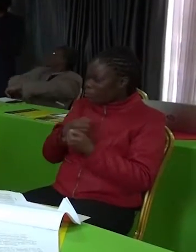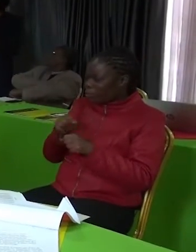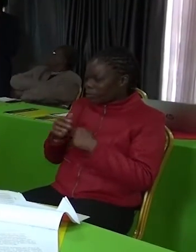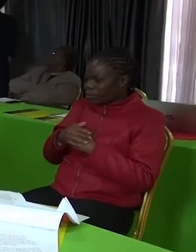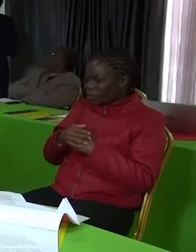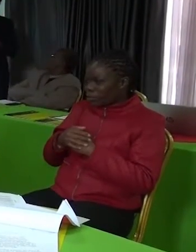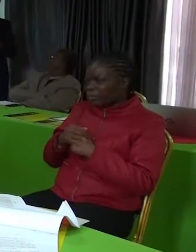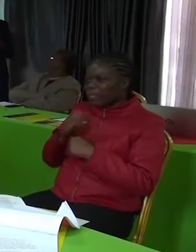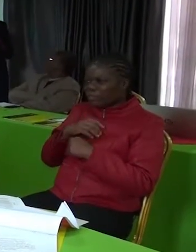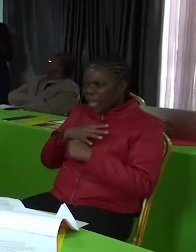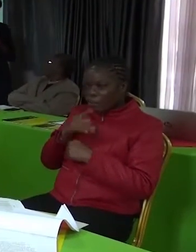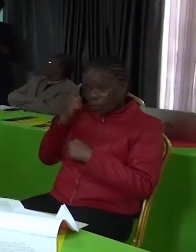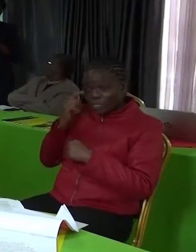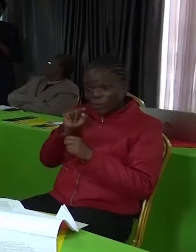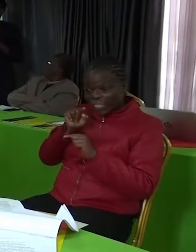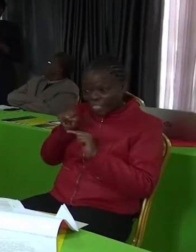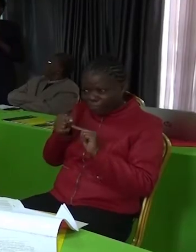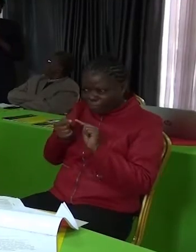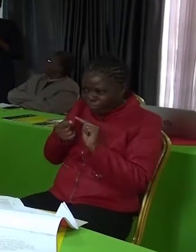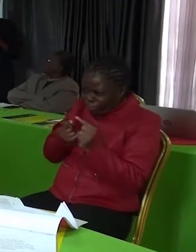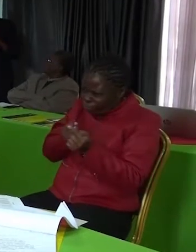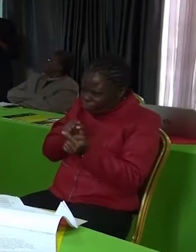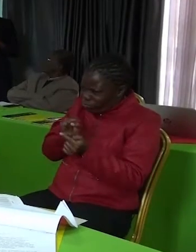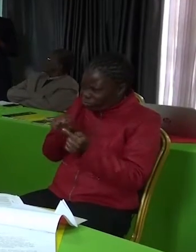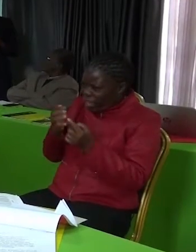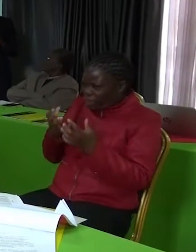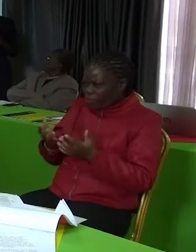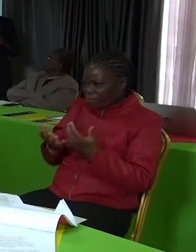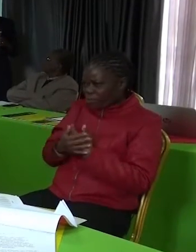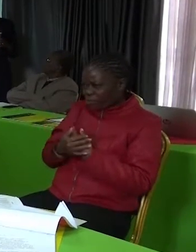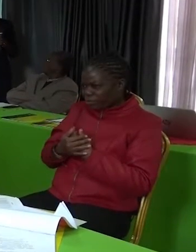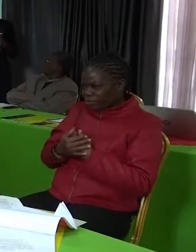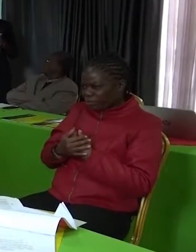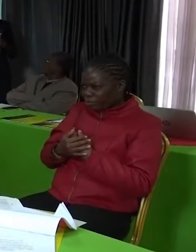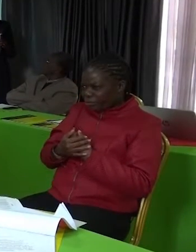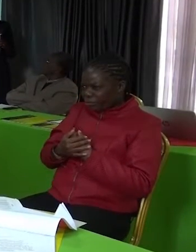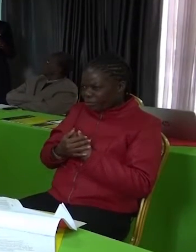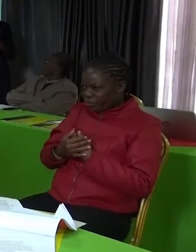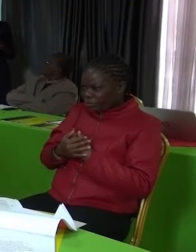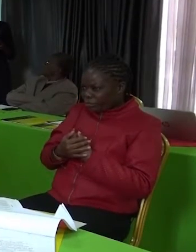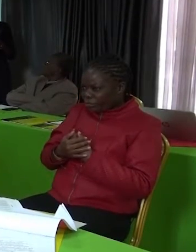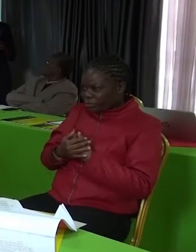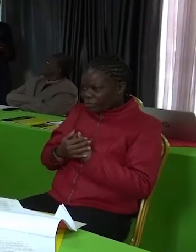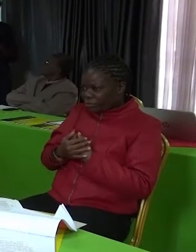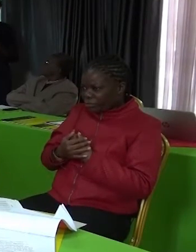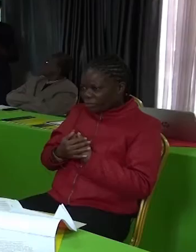outcomes, and making adjustments being done to the whole of the national